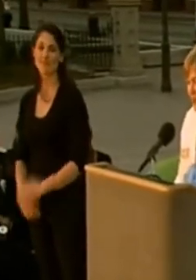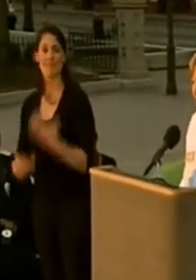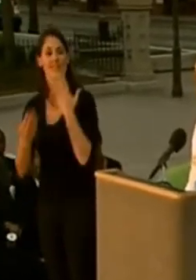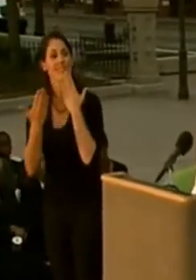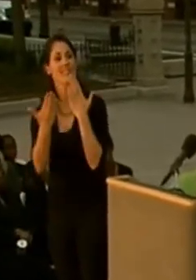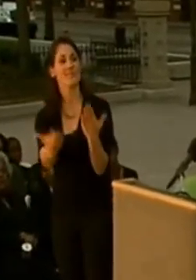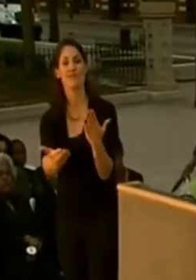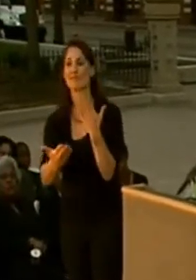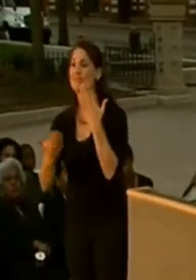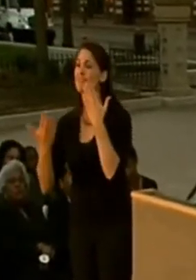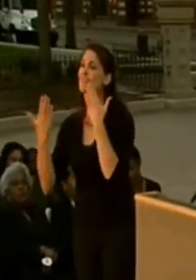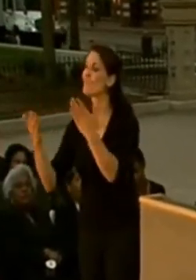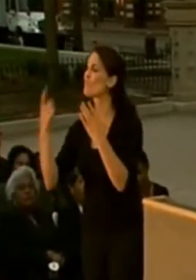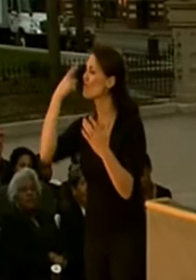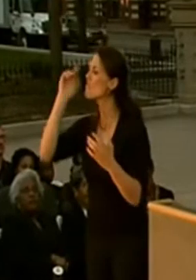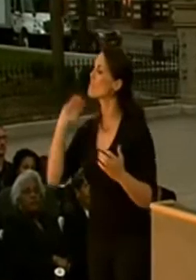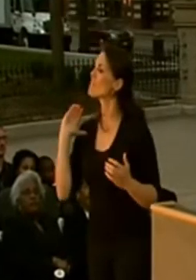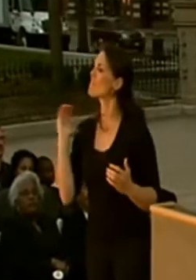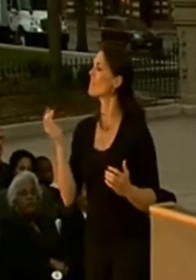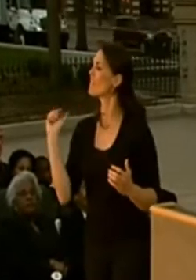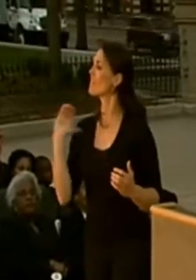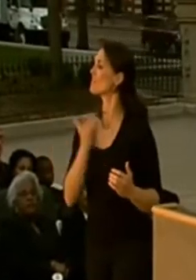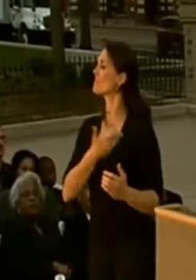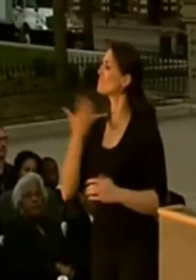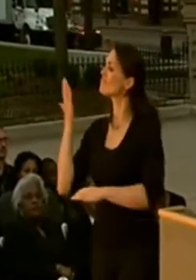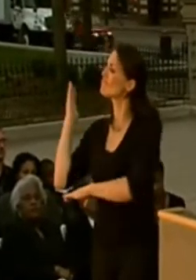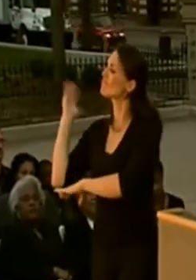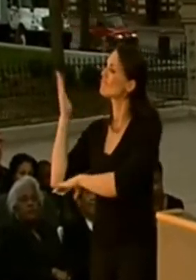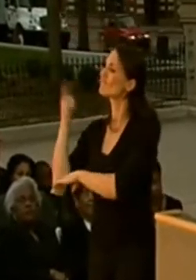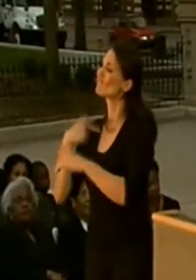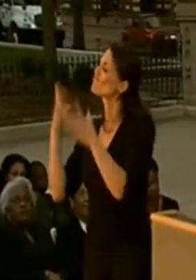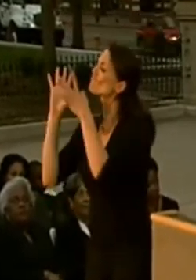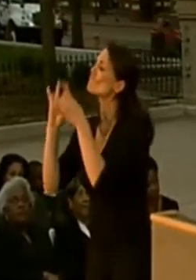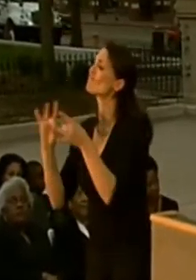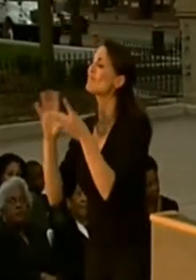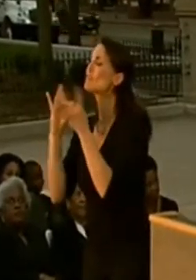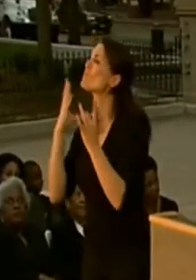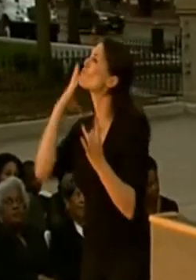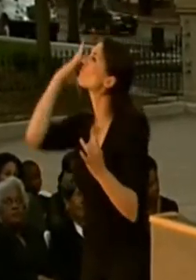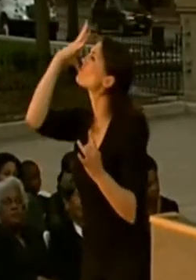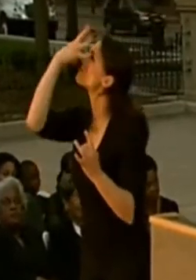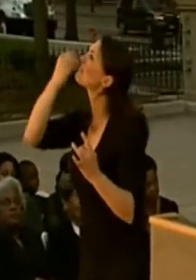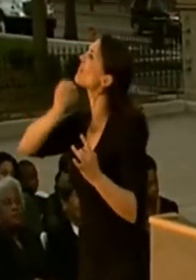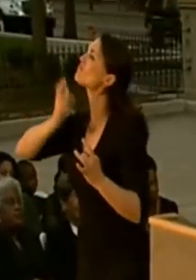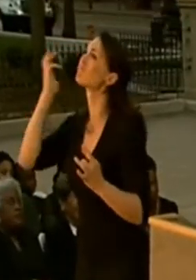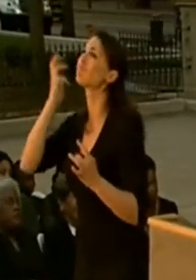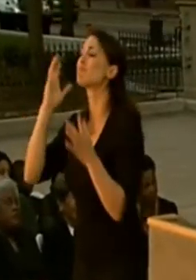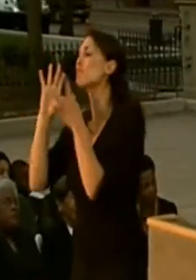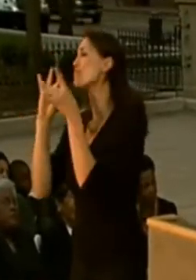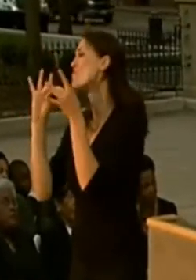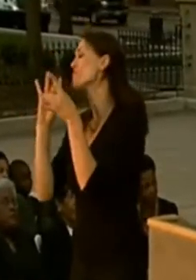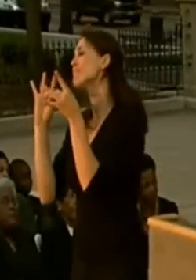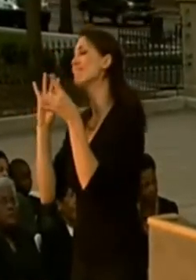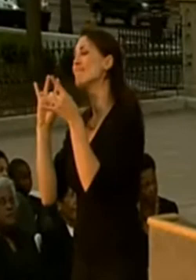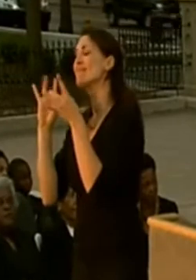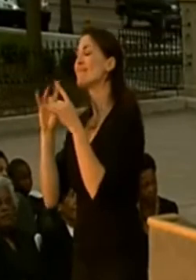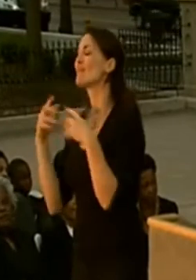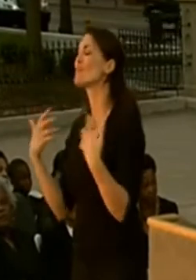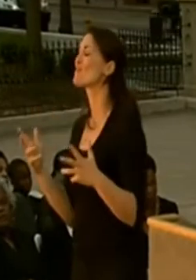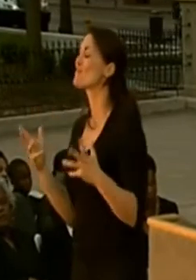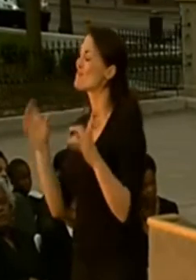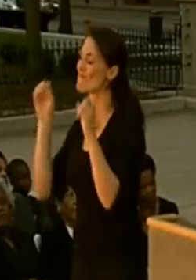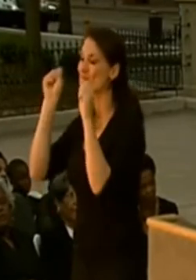Thank you, Lisa, and to all of our speakers for sharing your beautiful and remarkable stories with us tonight. Weren't they amazing?